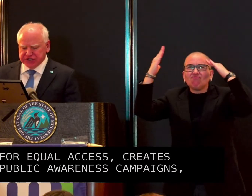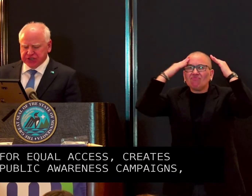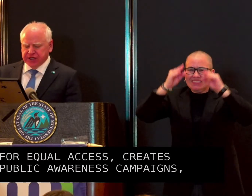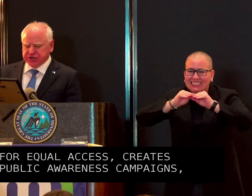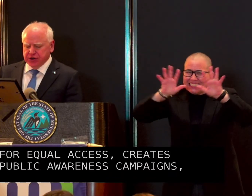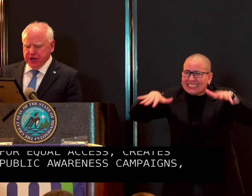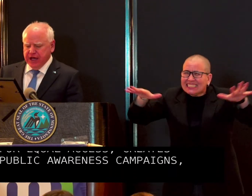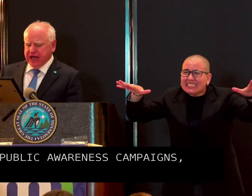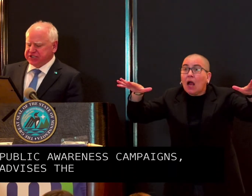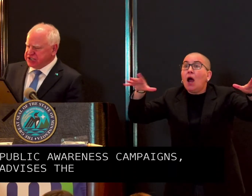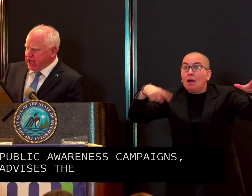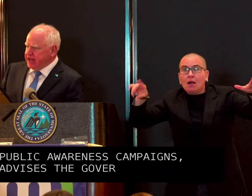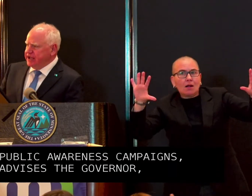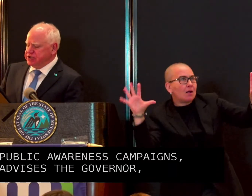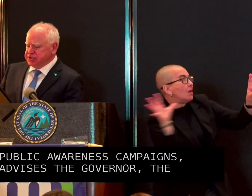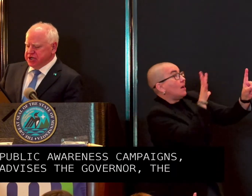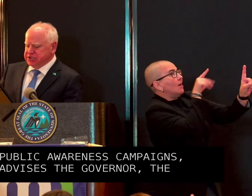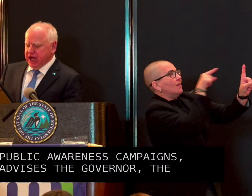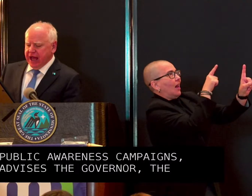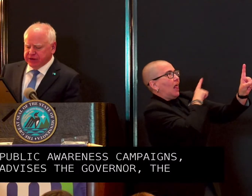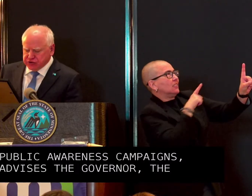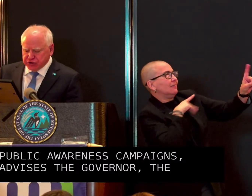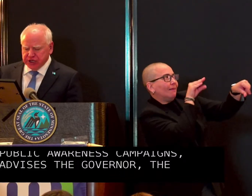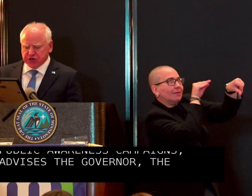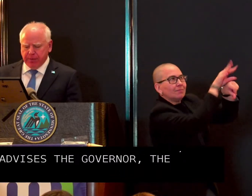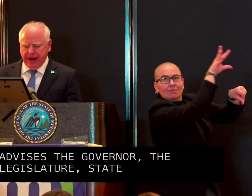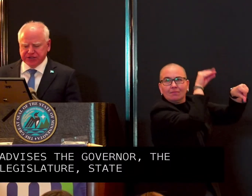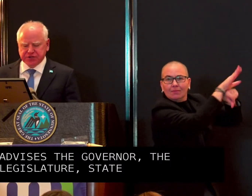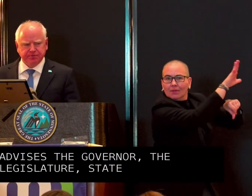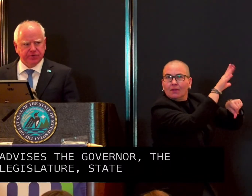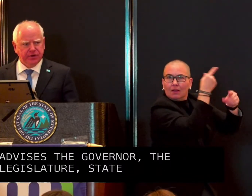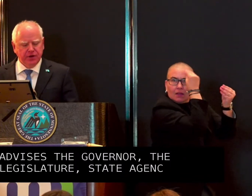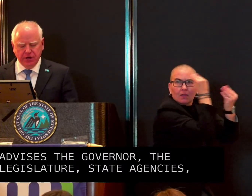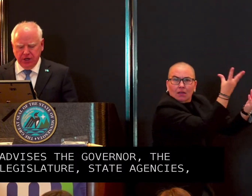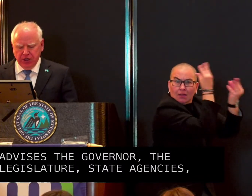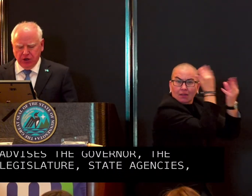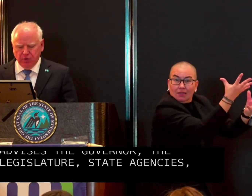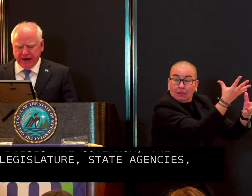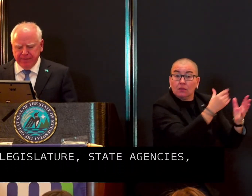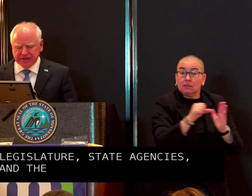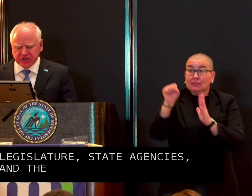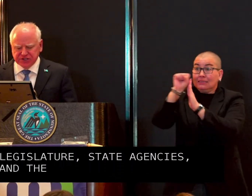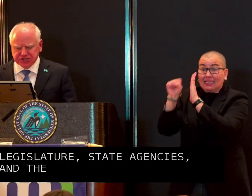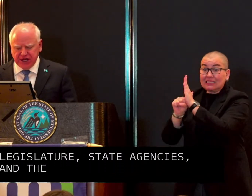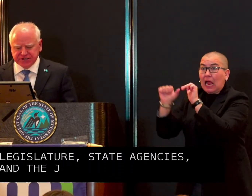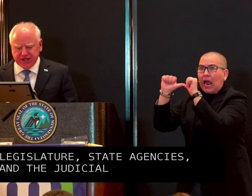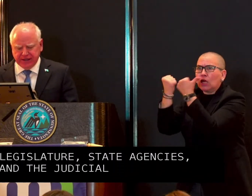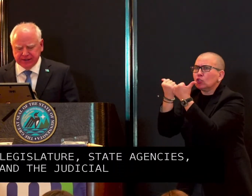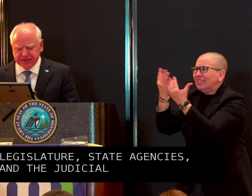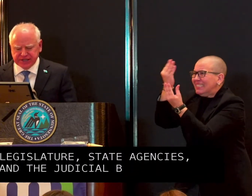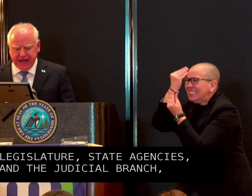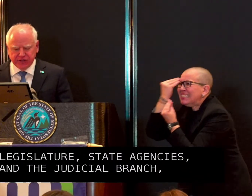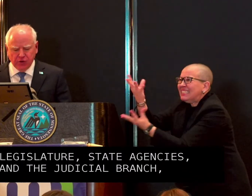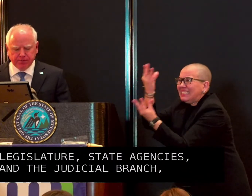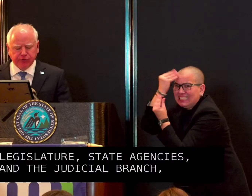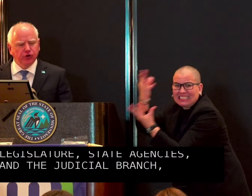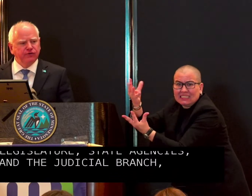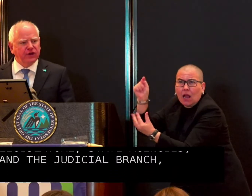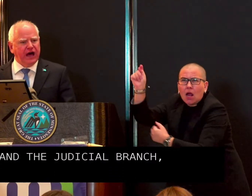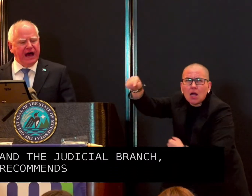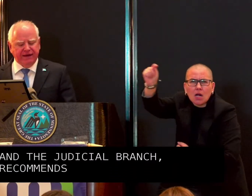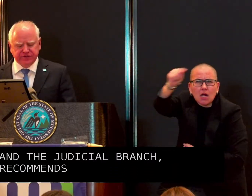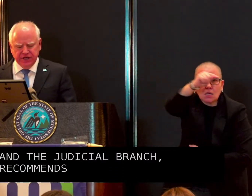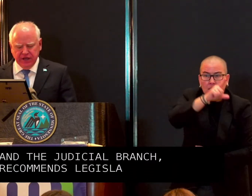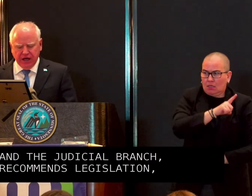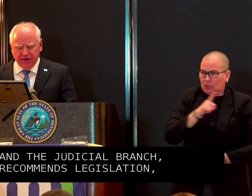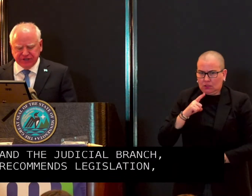the legislature, state agencies, and the judicial branch, recommends legislation designed to improve